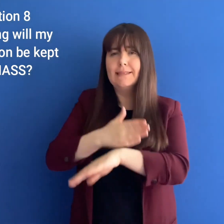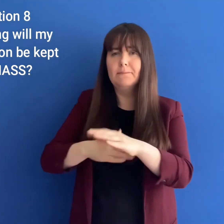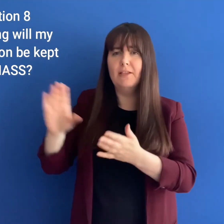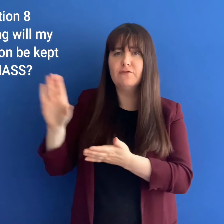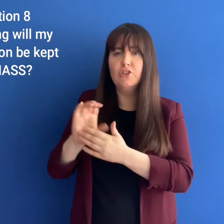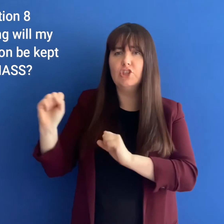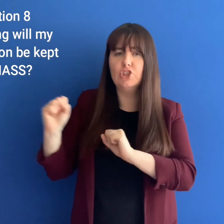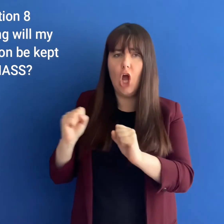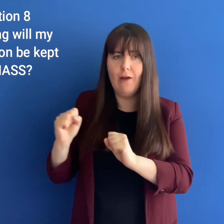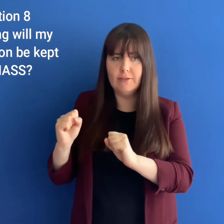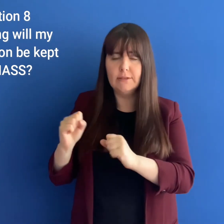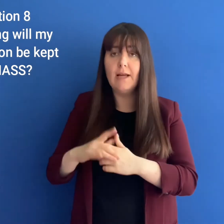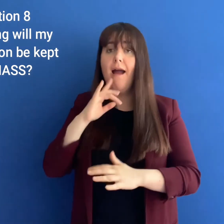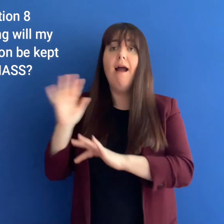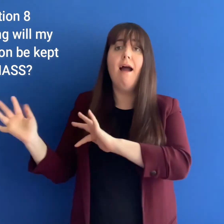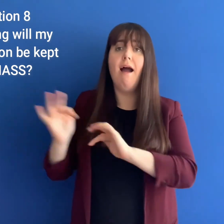disability-funded service.